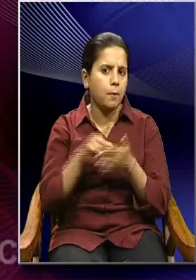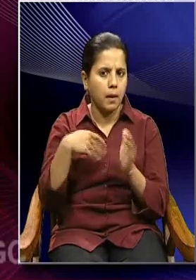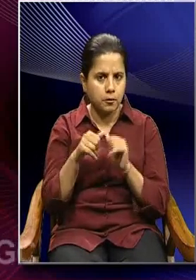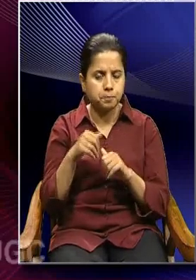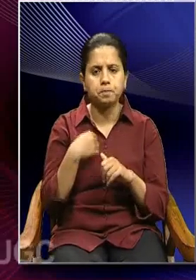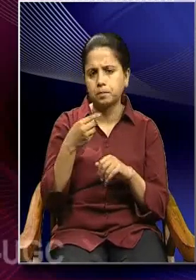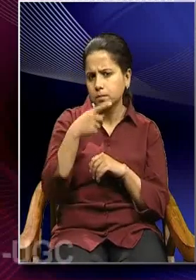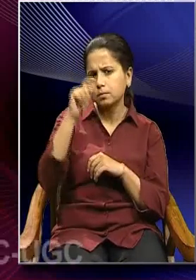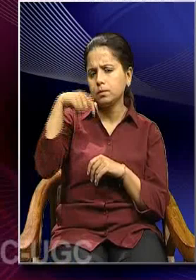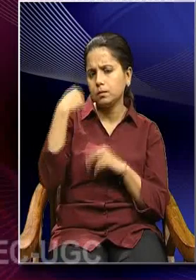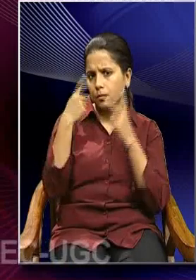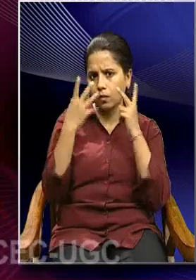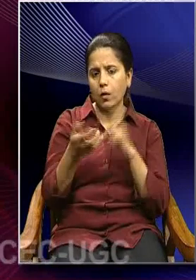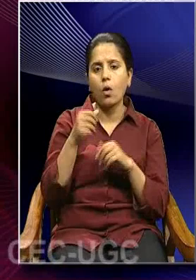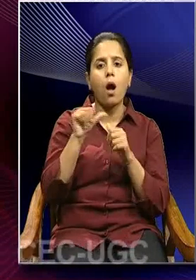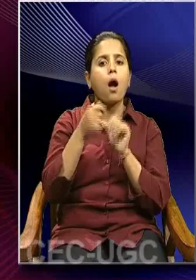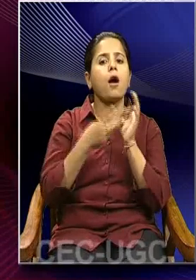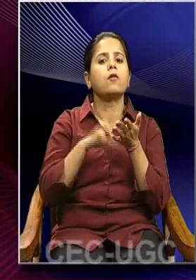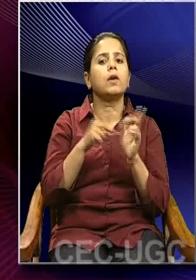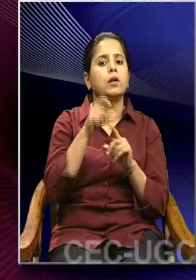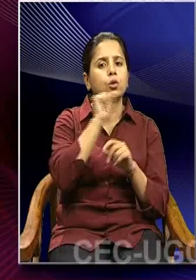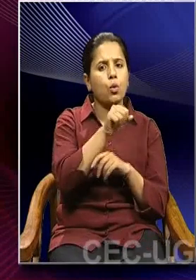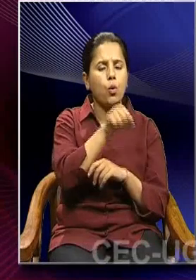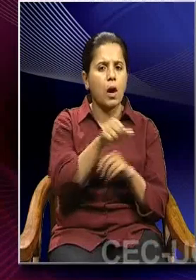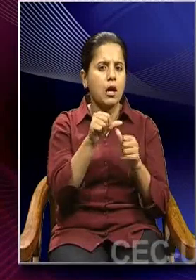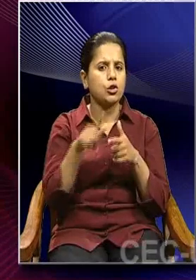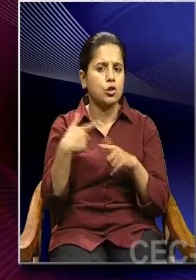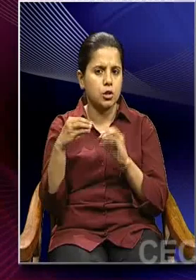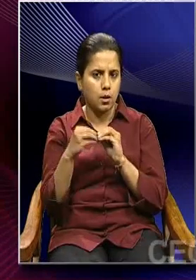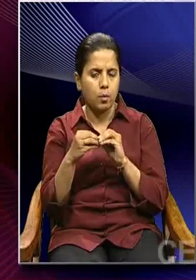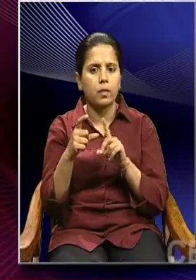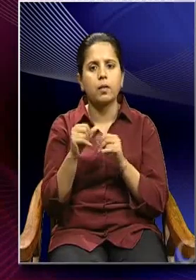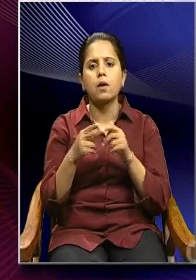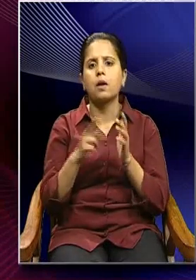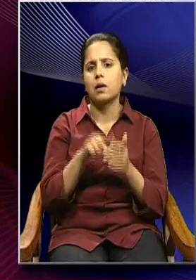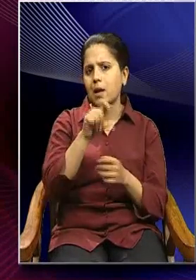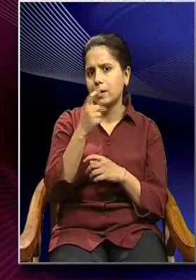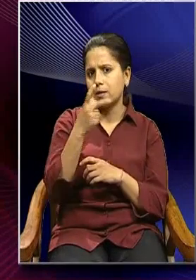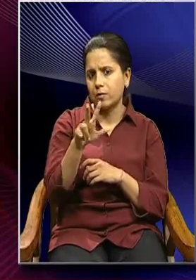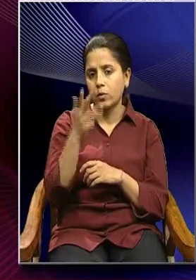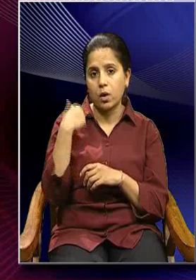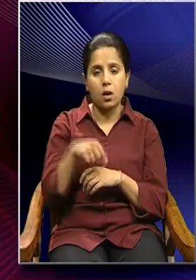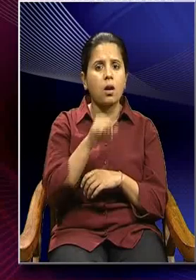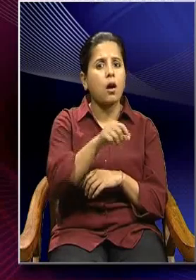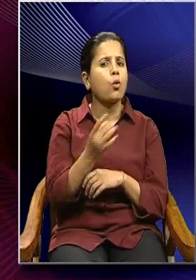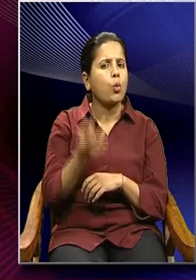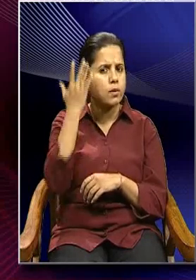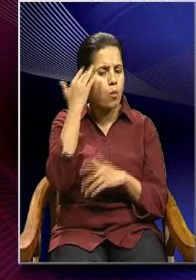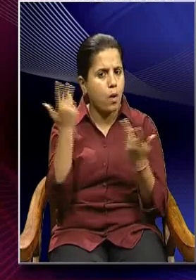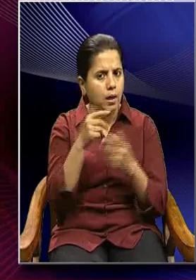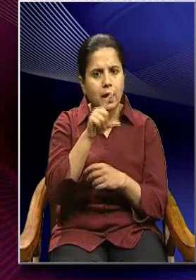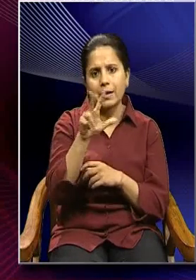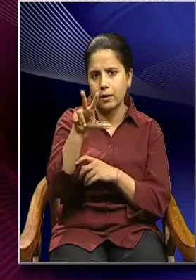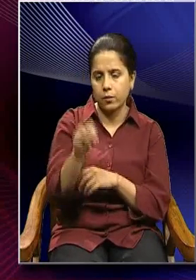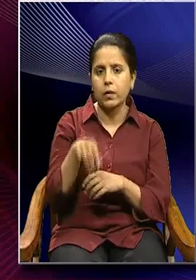we find that Arvind Desai ki Ajeeb Dastan in 1978, Albert Pinto Gussa Kyun Aata in 1980,